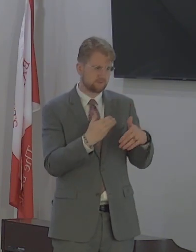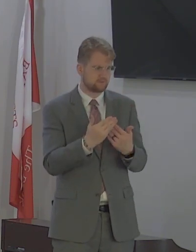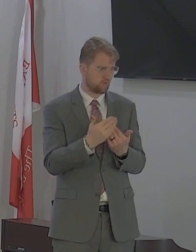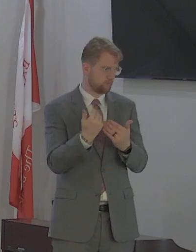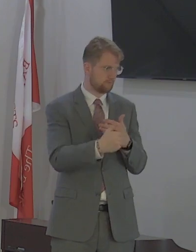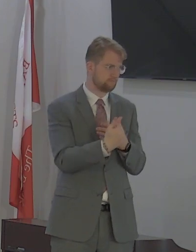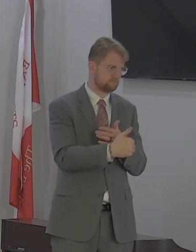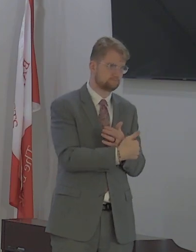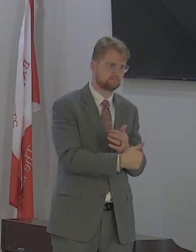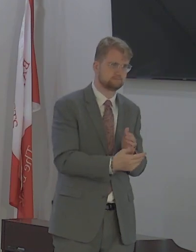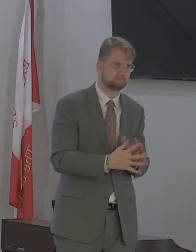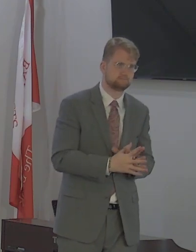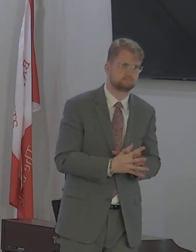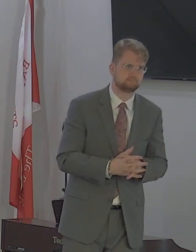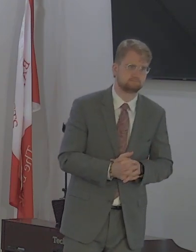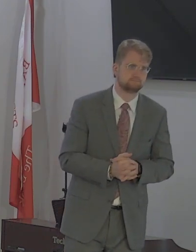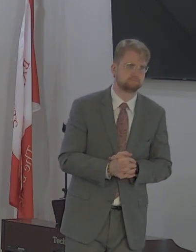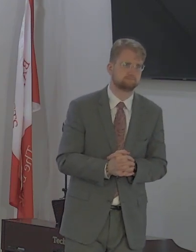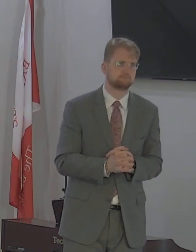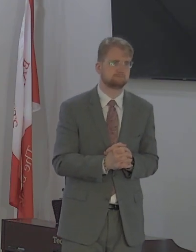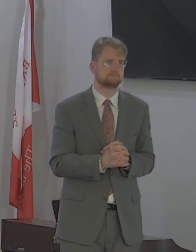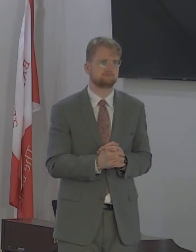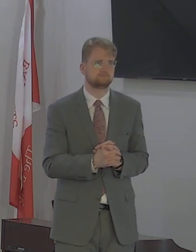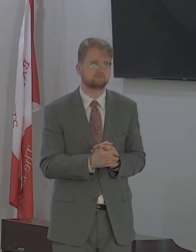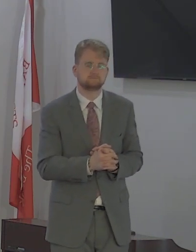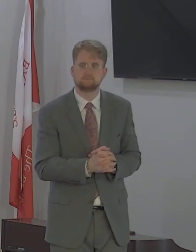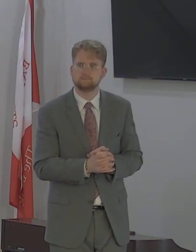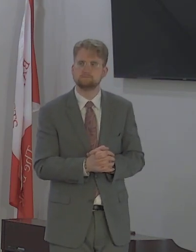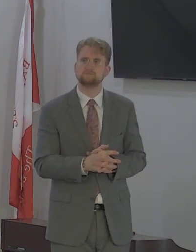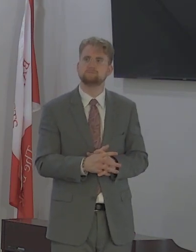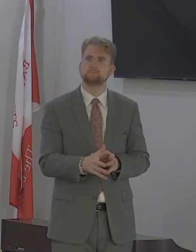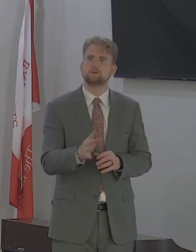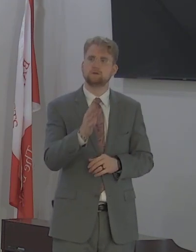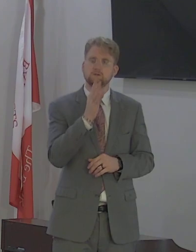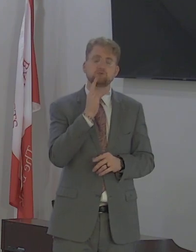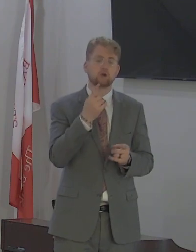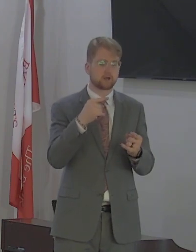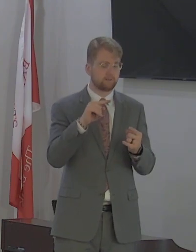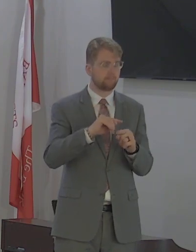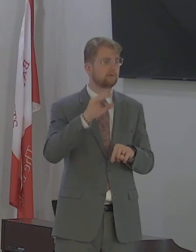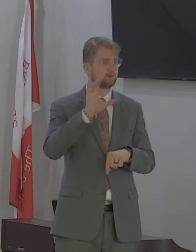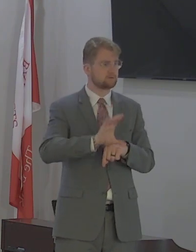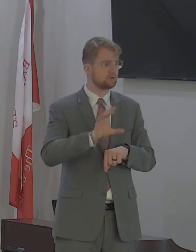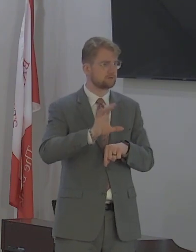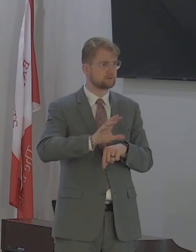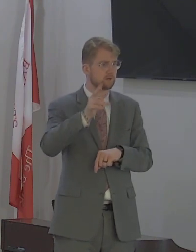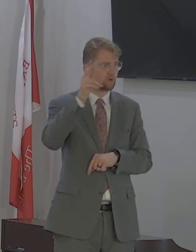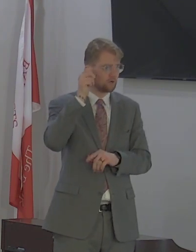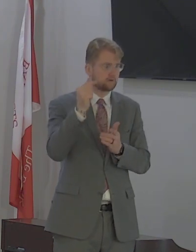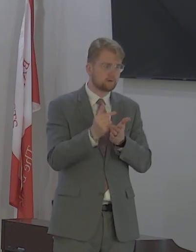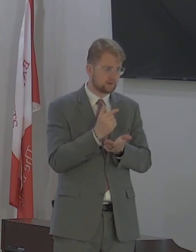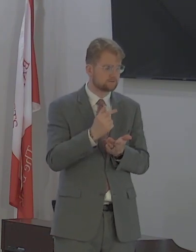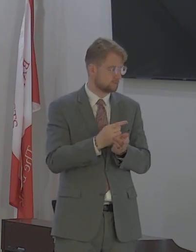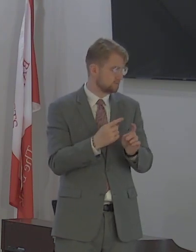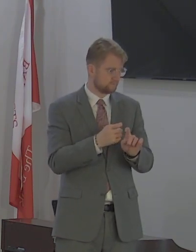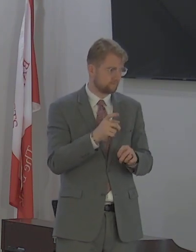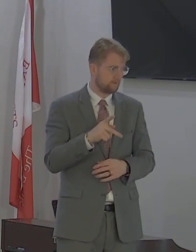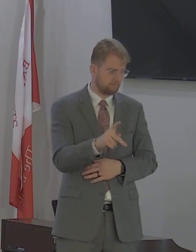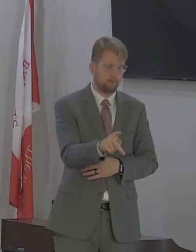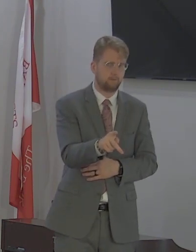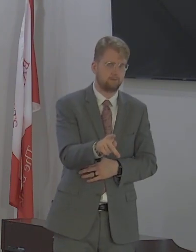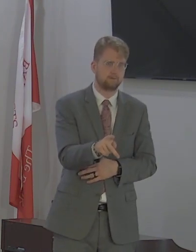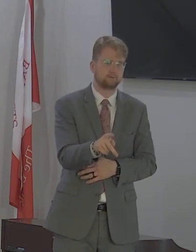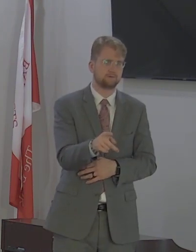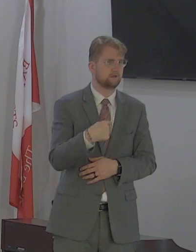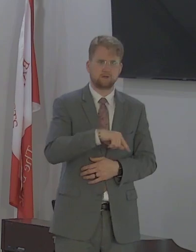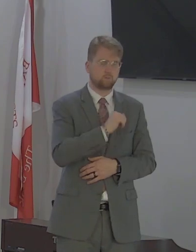We're talking about a church that heard the gospel from Paul. I'm not worshiping Paul. I'm just saying. That's a